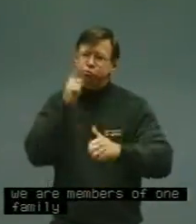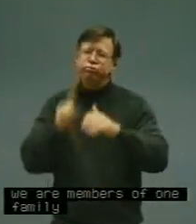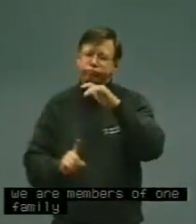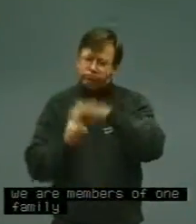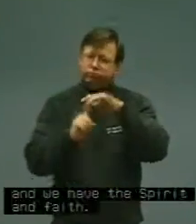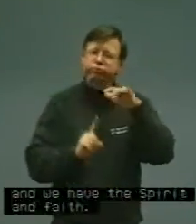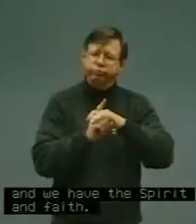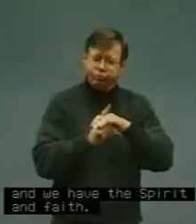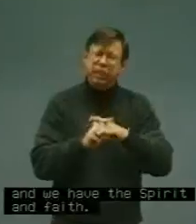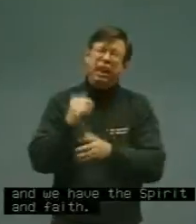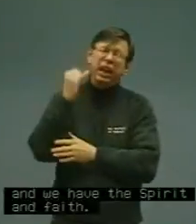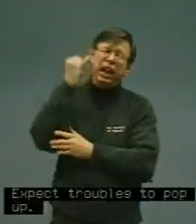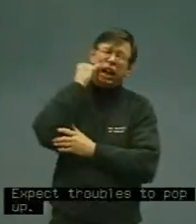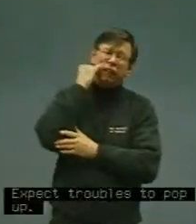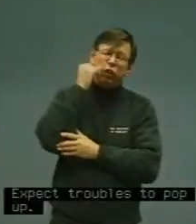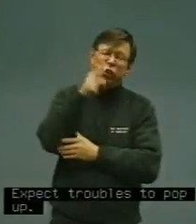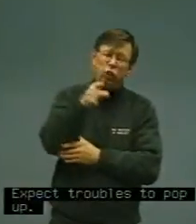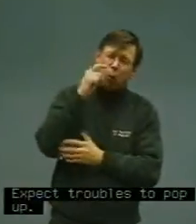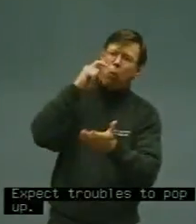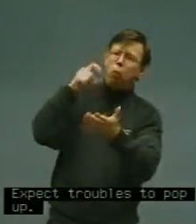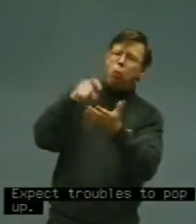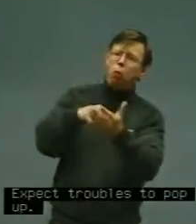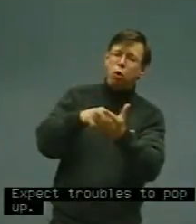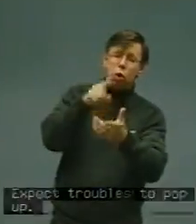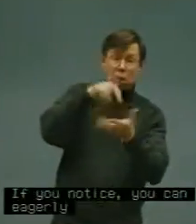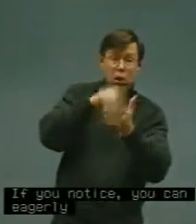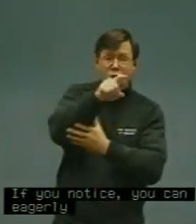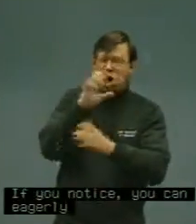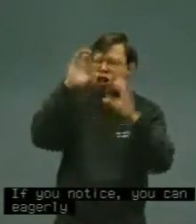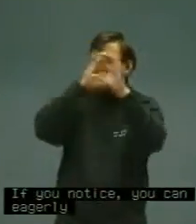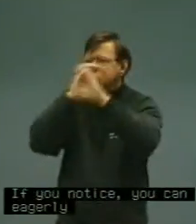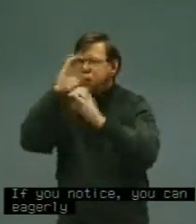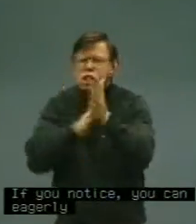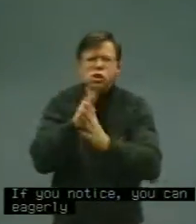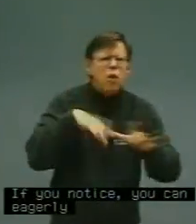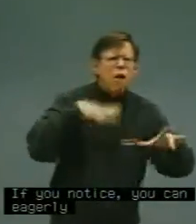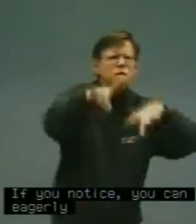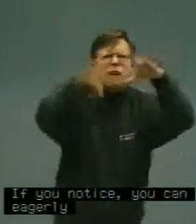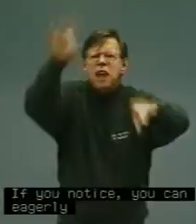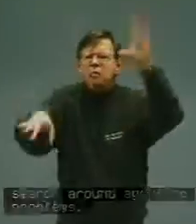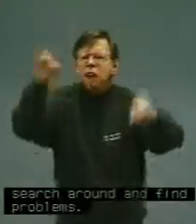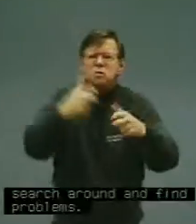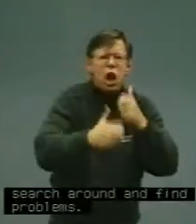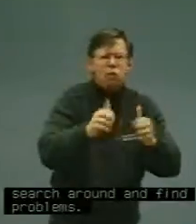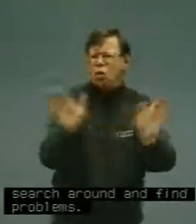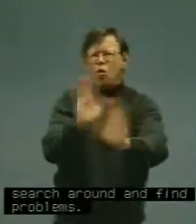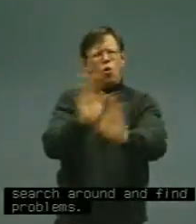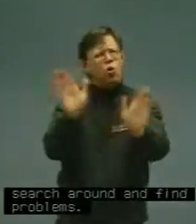one family, and we have the Spirit to help. Expect troubles to pop up. If you notice, you can eagerly